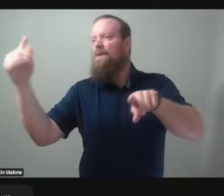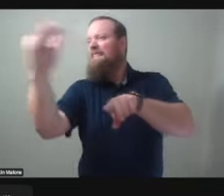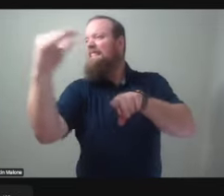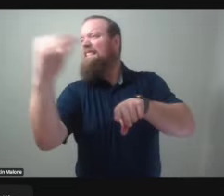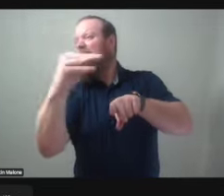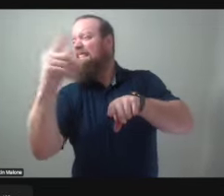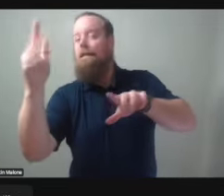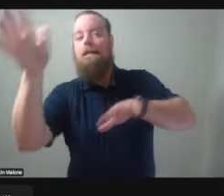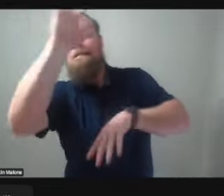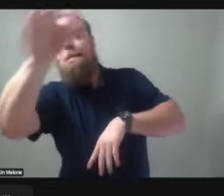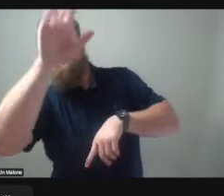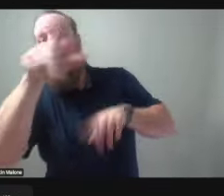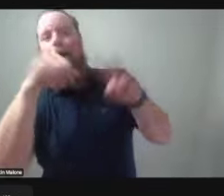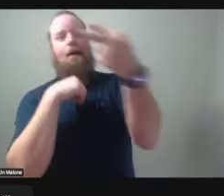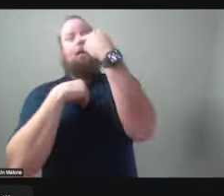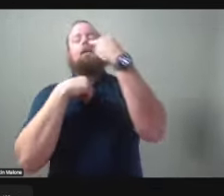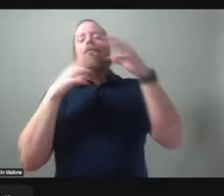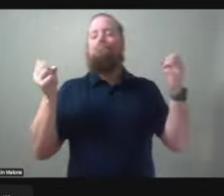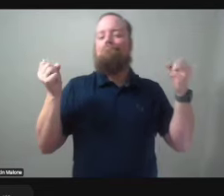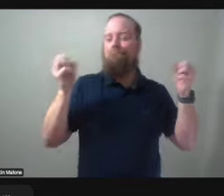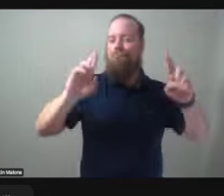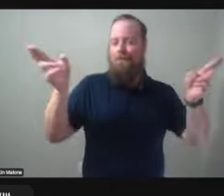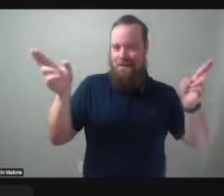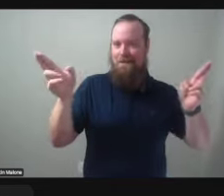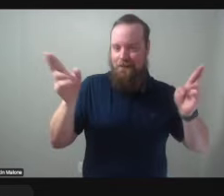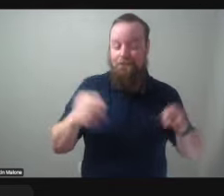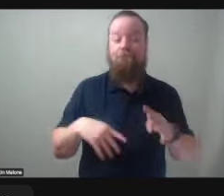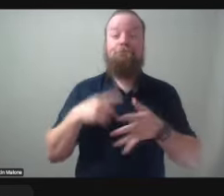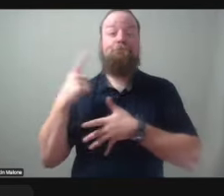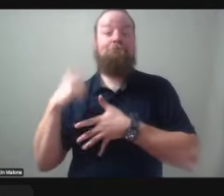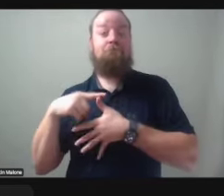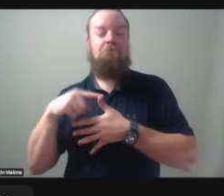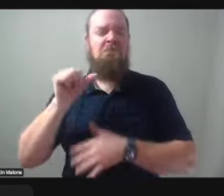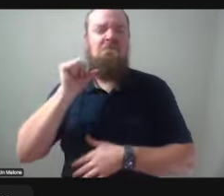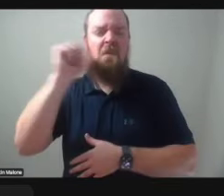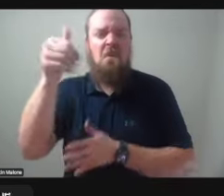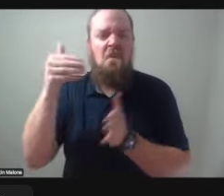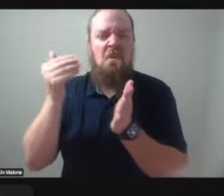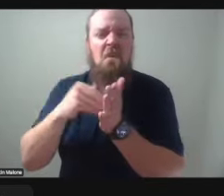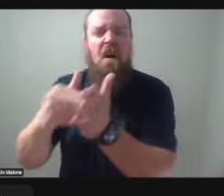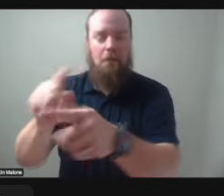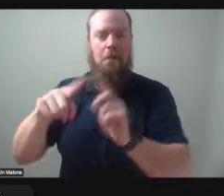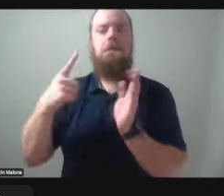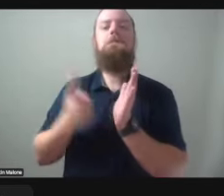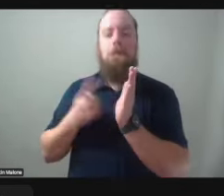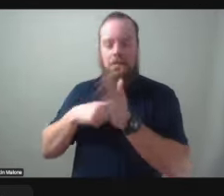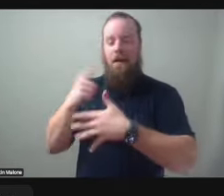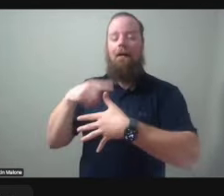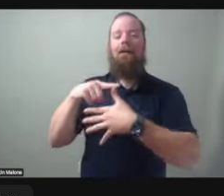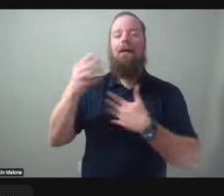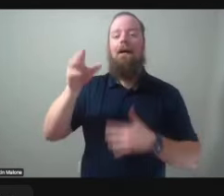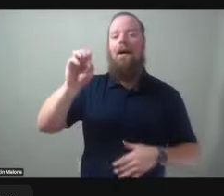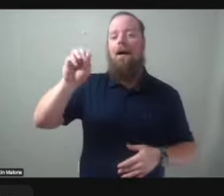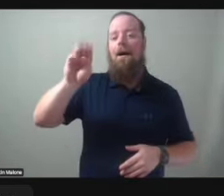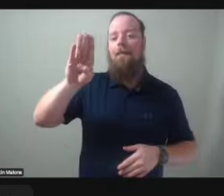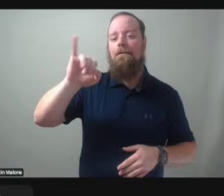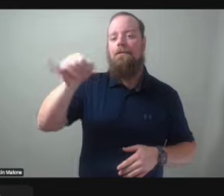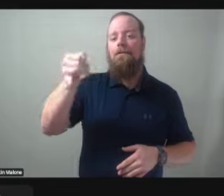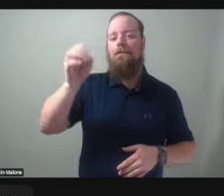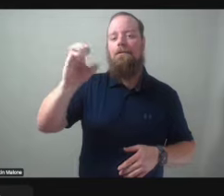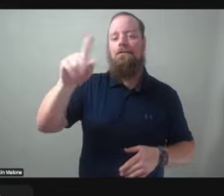hand in front of the person that you're trying to get their attention, or just using another person saying, "Hey, would you mind tapping that person for me?"